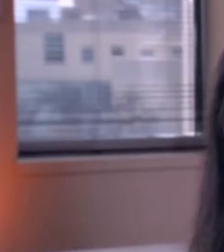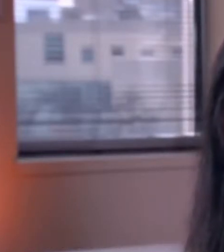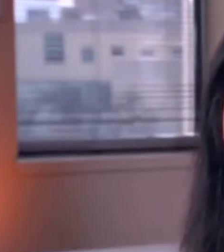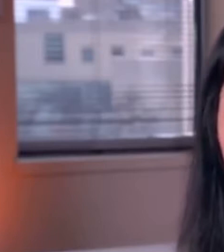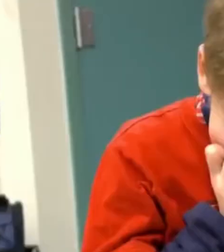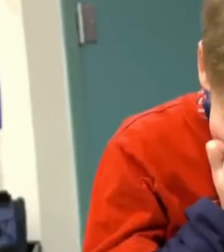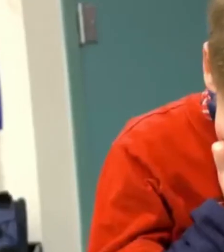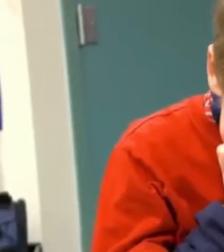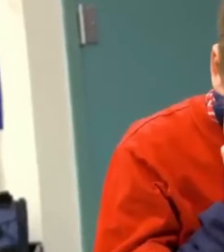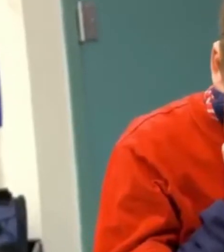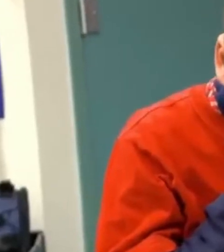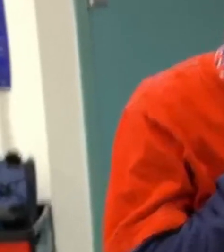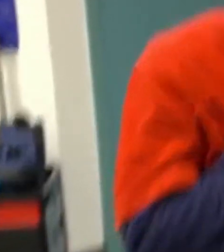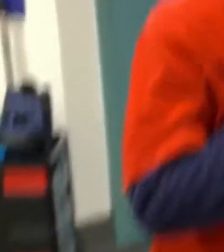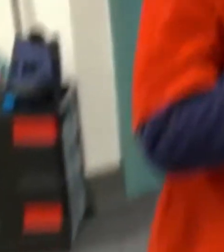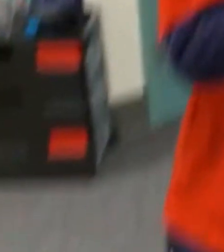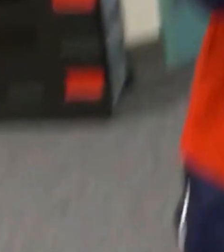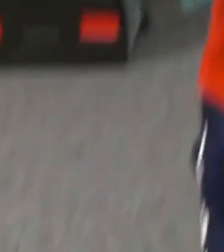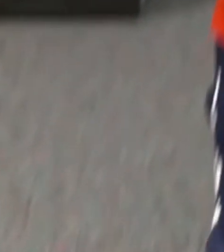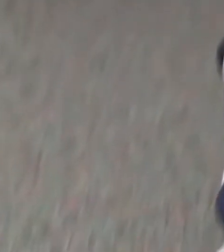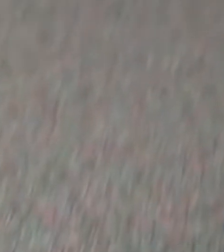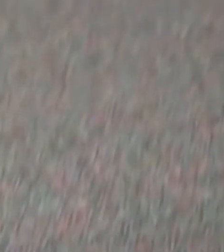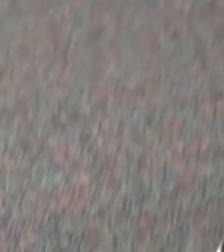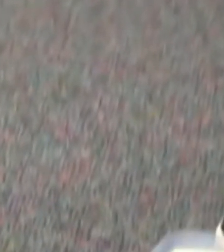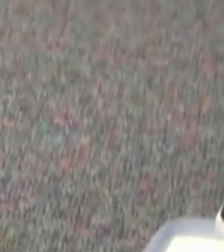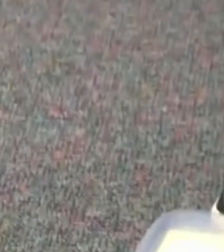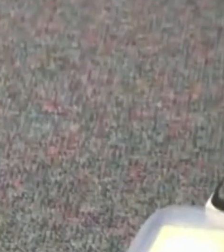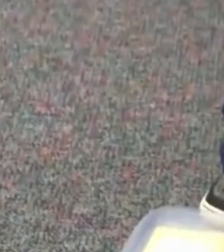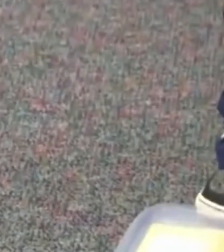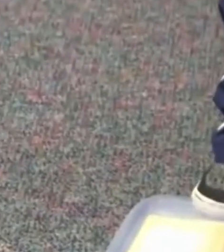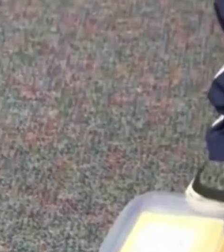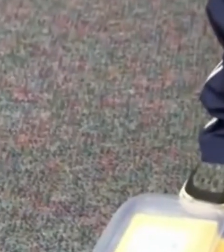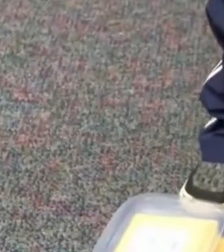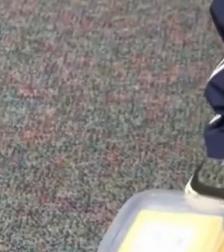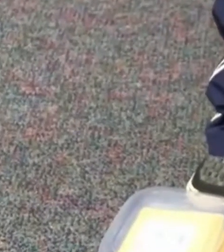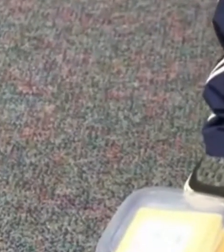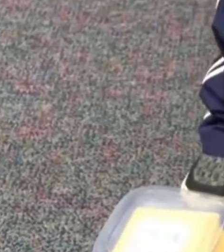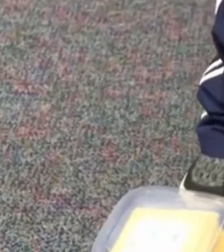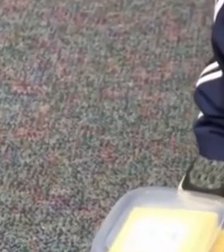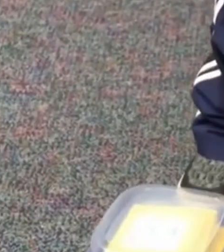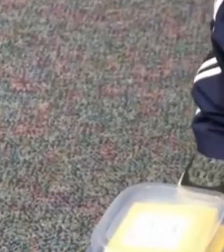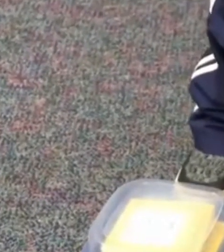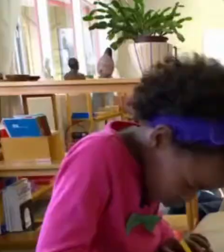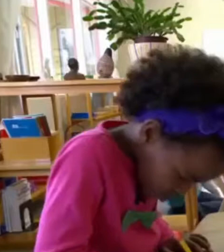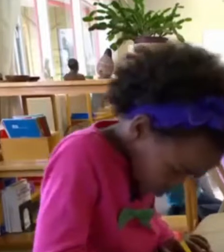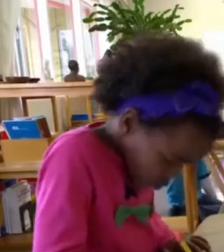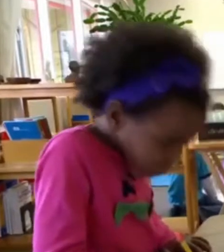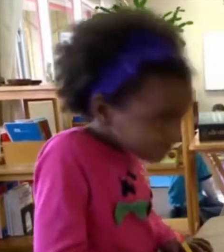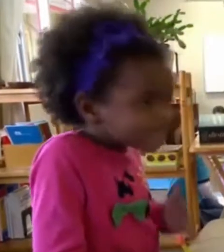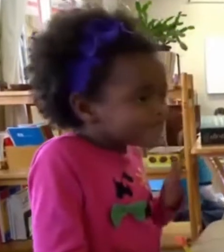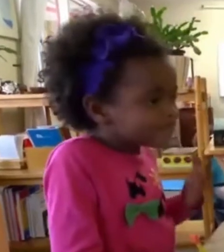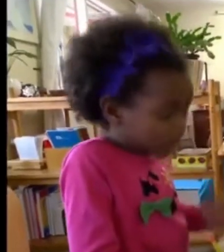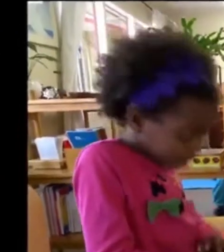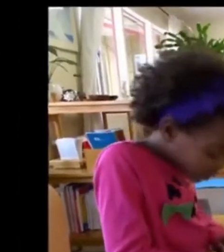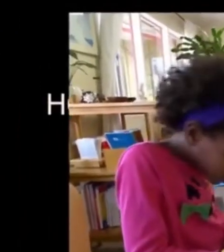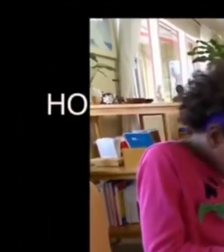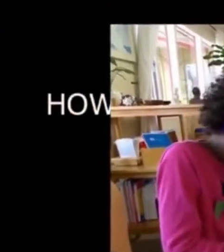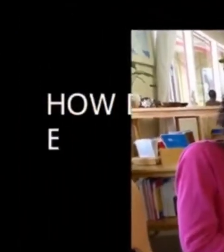and then you are more upset because you're behind, and so you act out, and so you get this downward spiral.